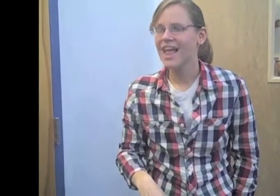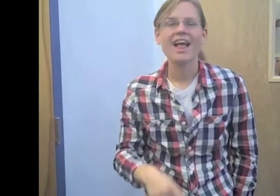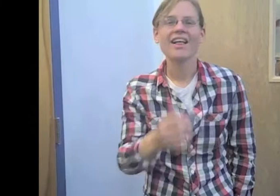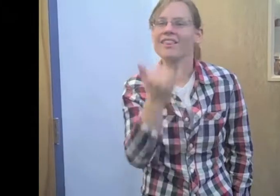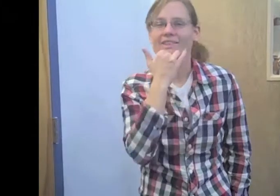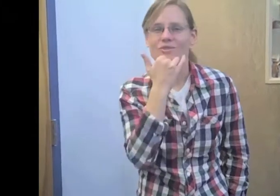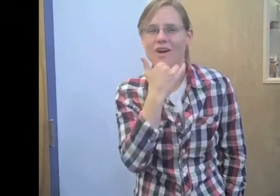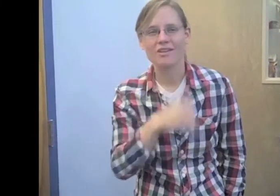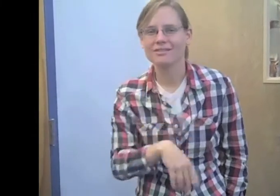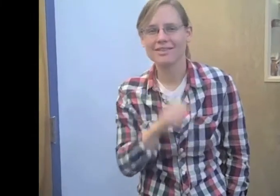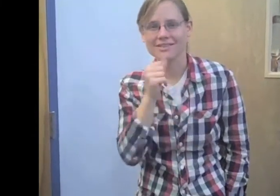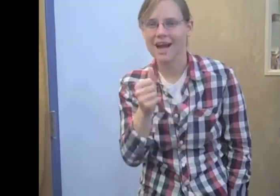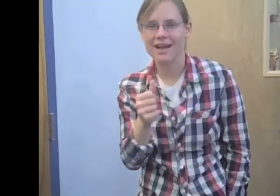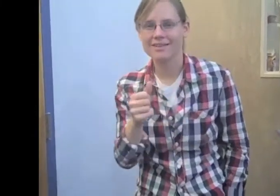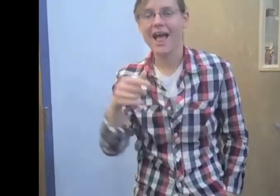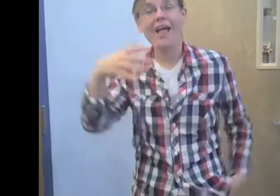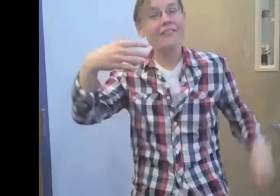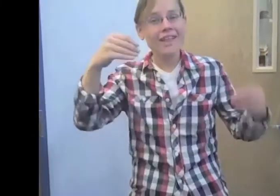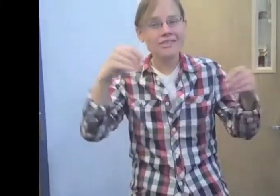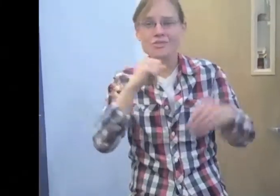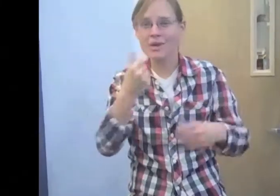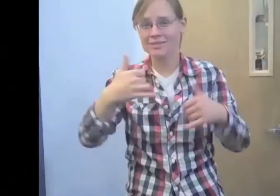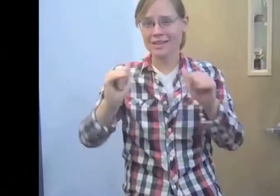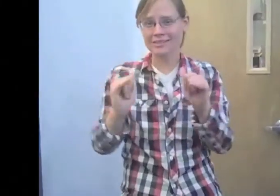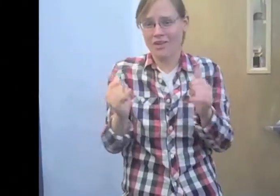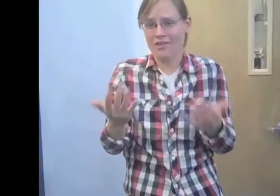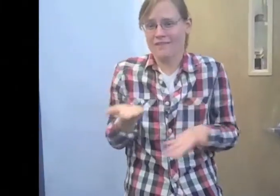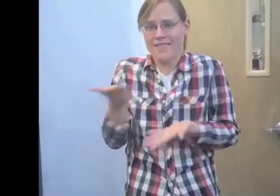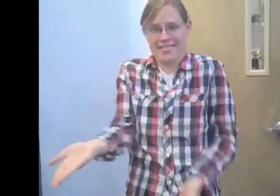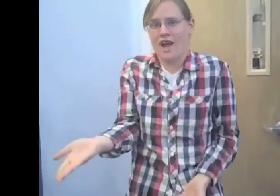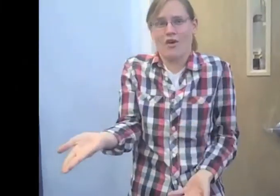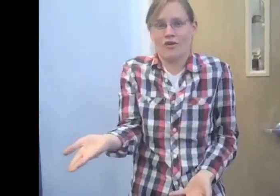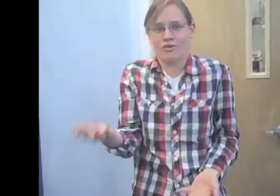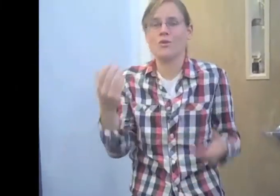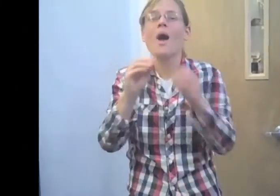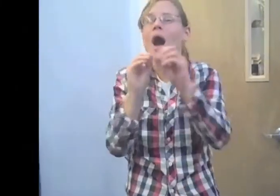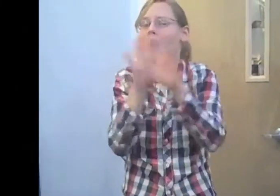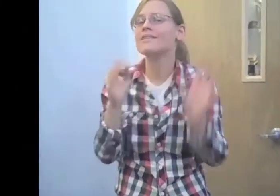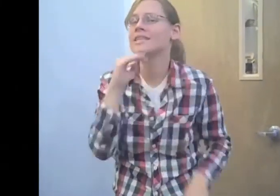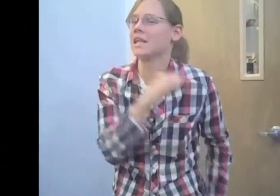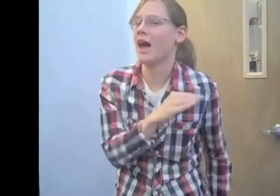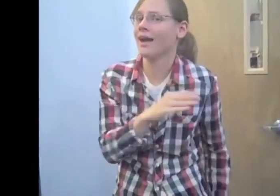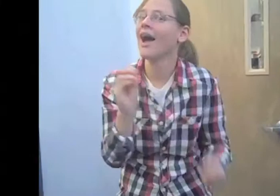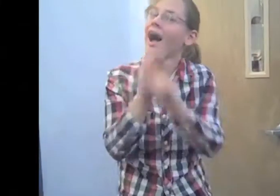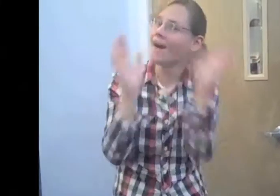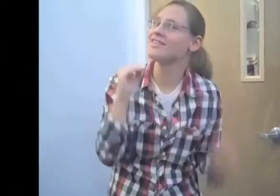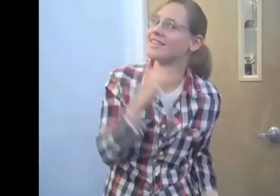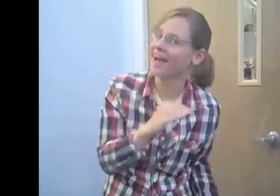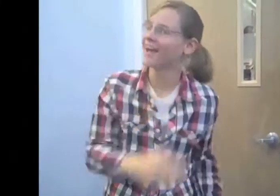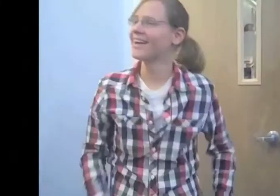No, no, no, no. That's wrong. That store doesn't even exist anymore. So obviously you're lying.